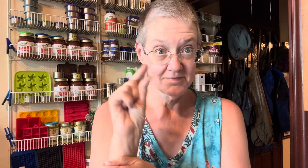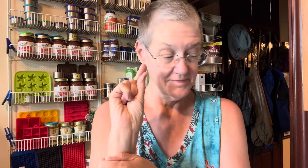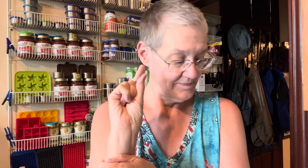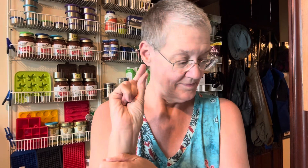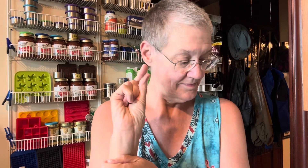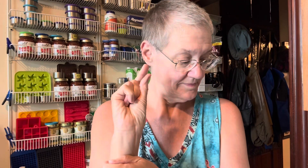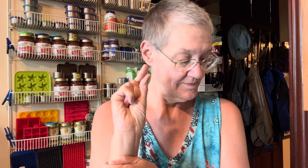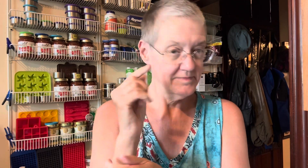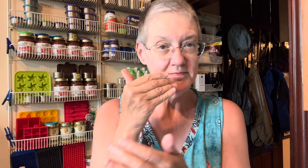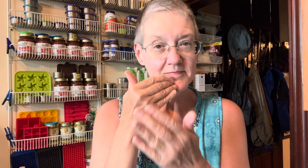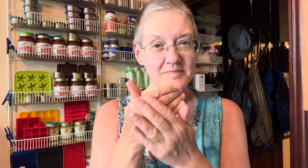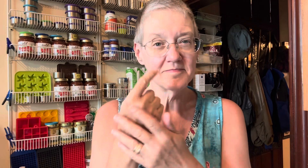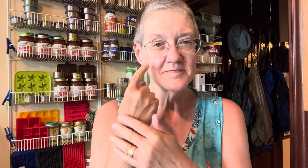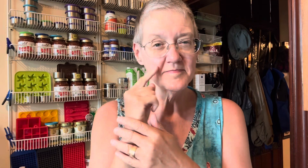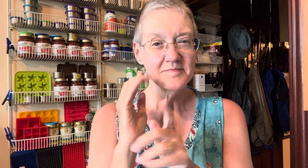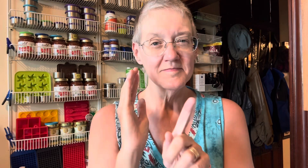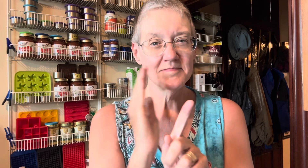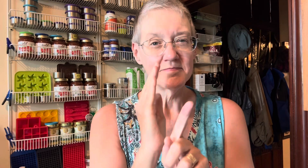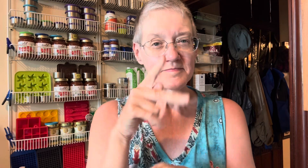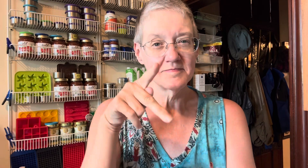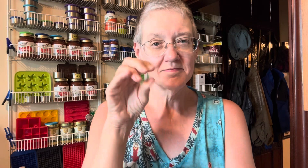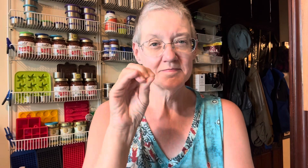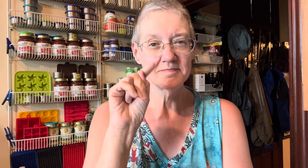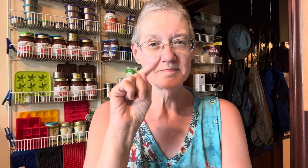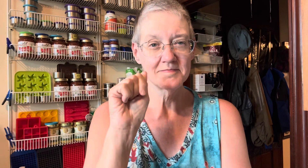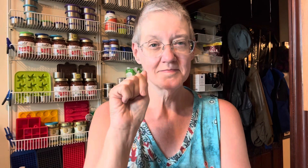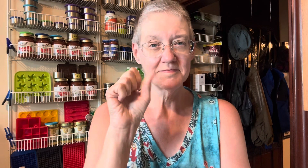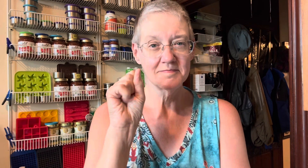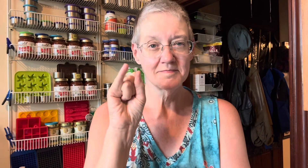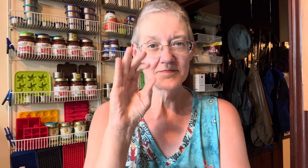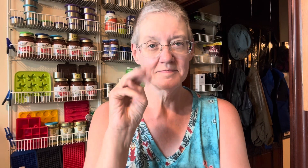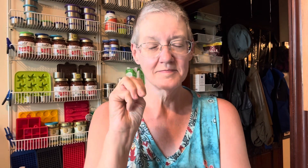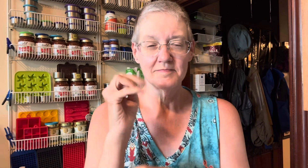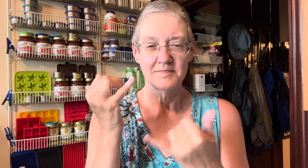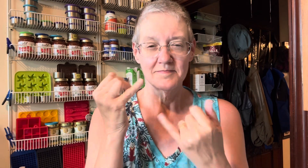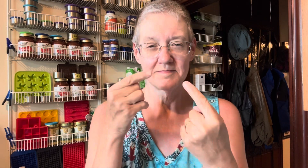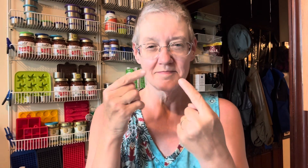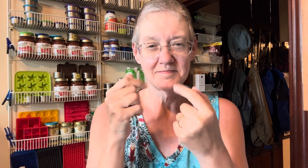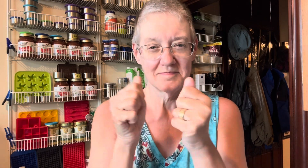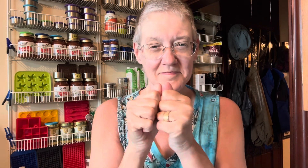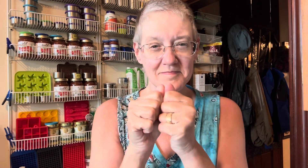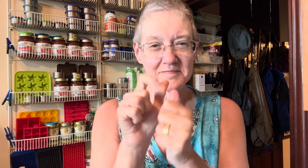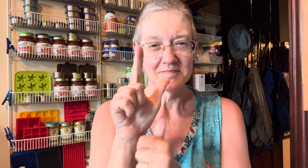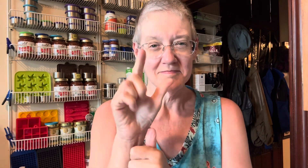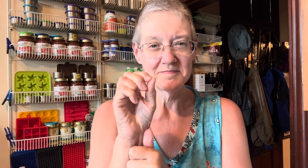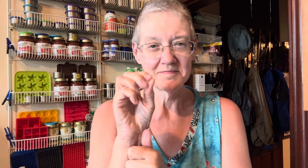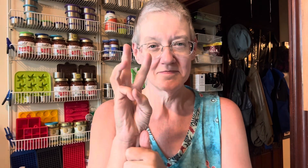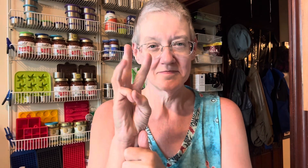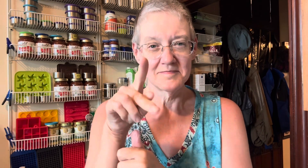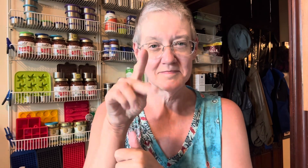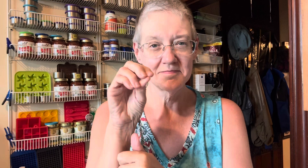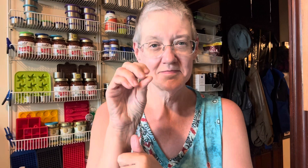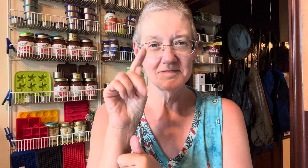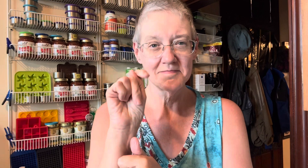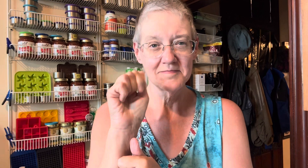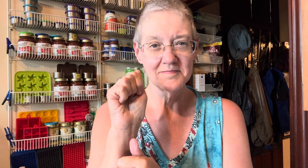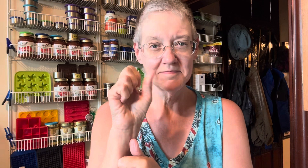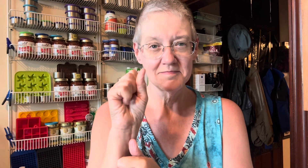45 grams of mixed greens, which is good for his potassium. He's struggling right now with low potassium,